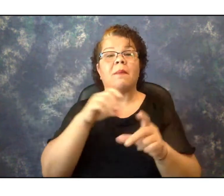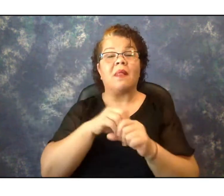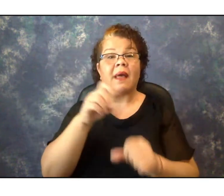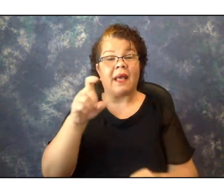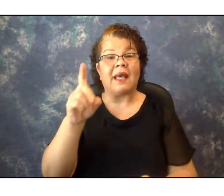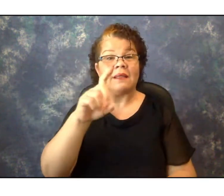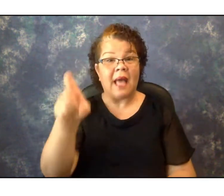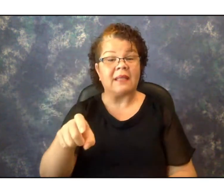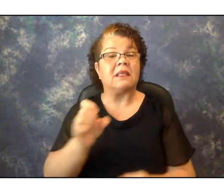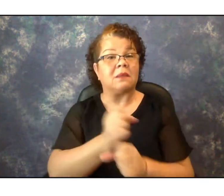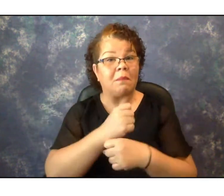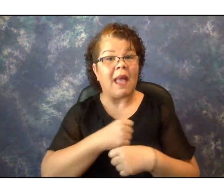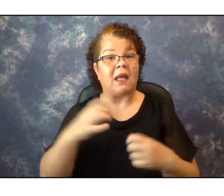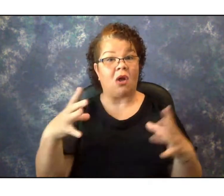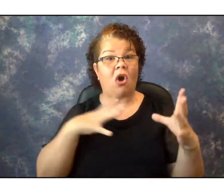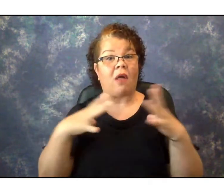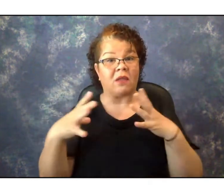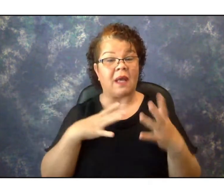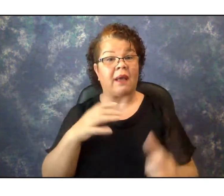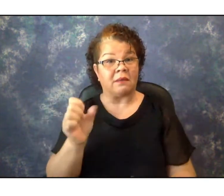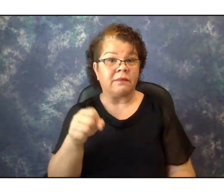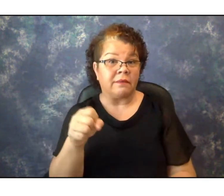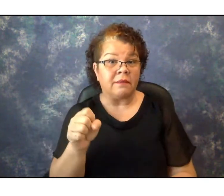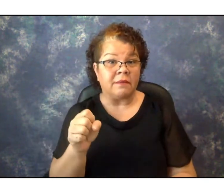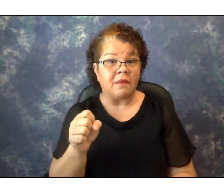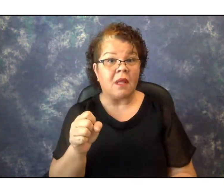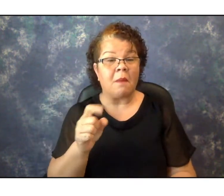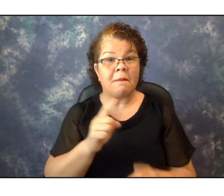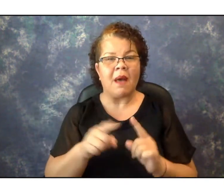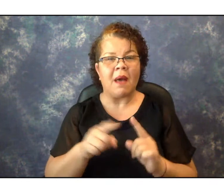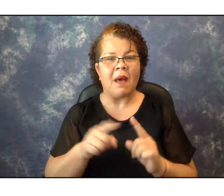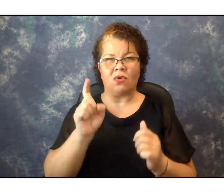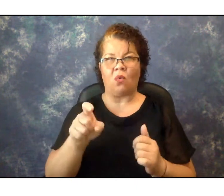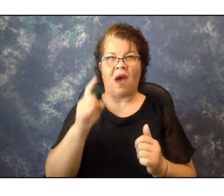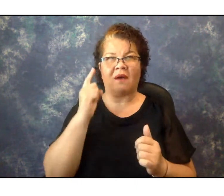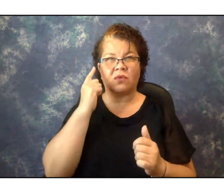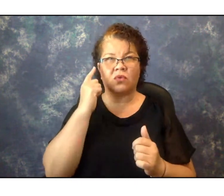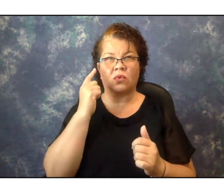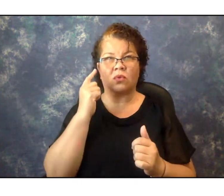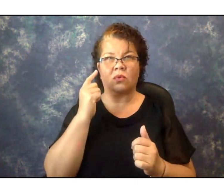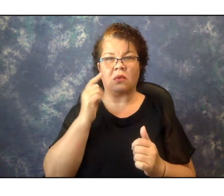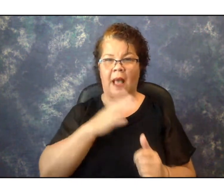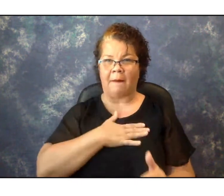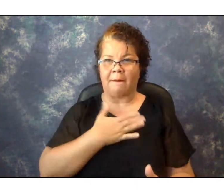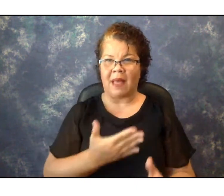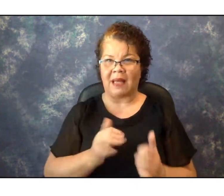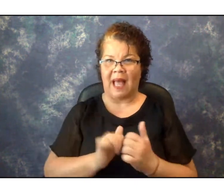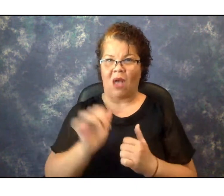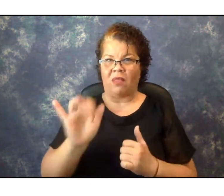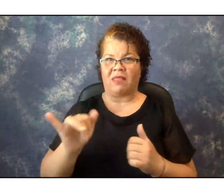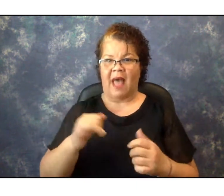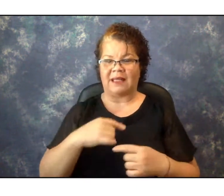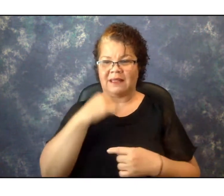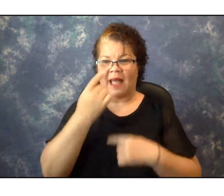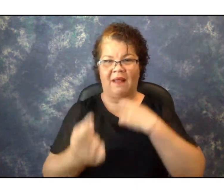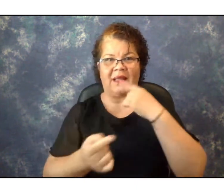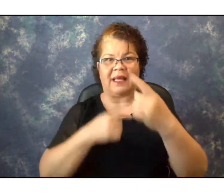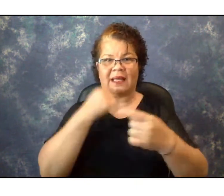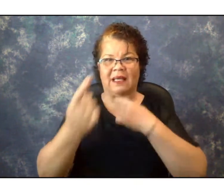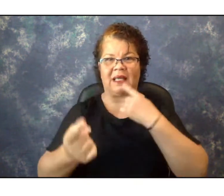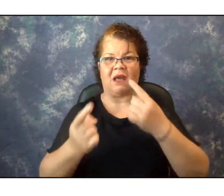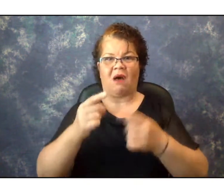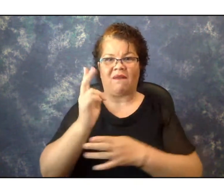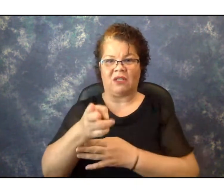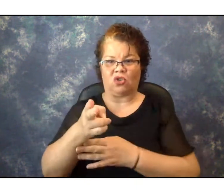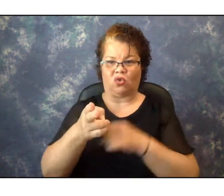think there's a way in which you have to admit how the telling happened. How can we continue to talk about the telling of history?